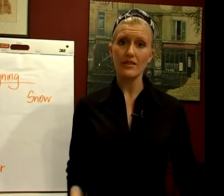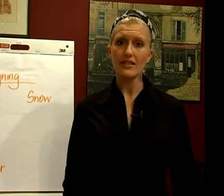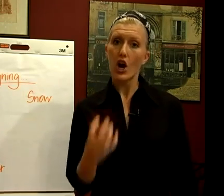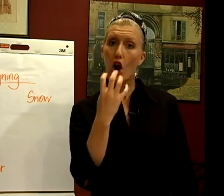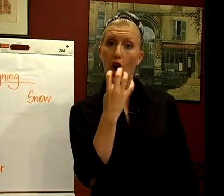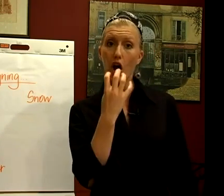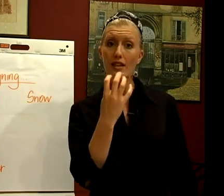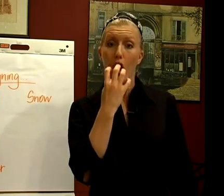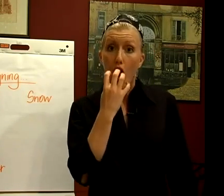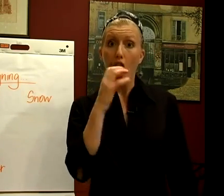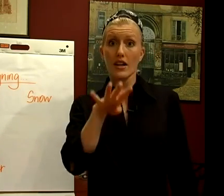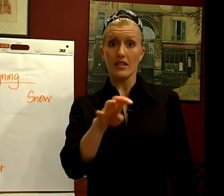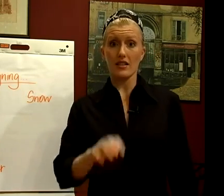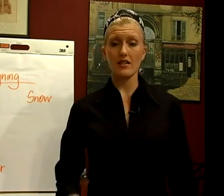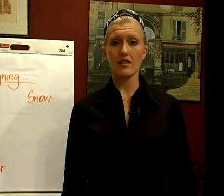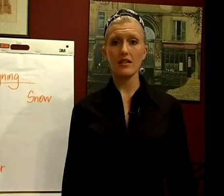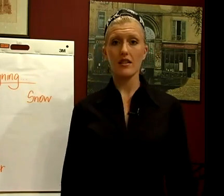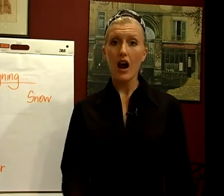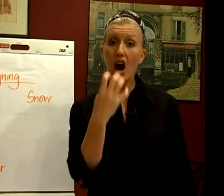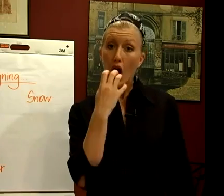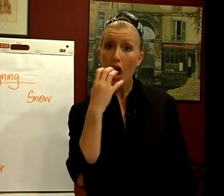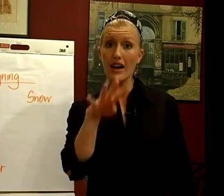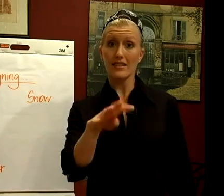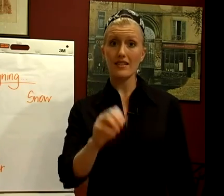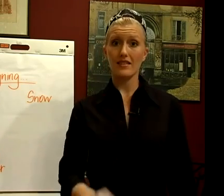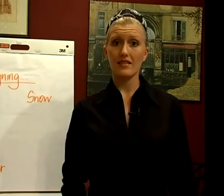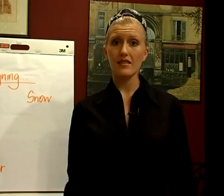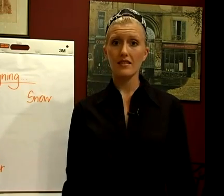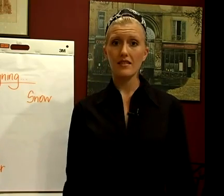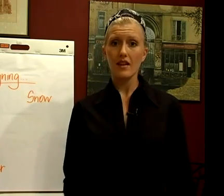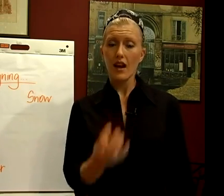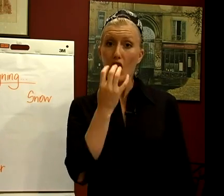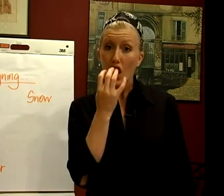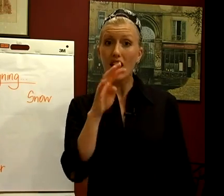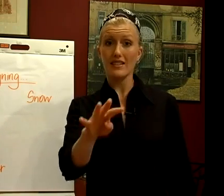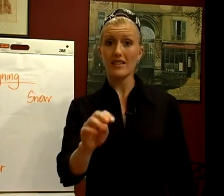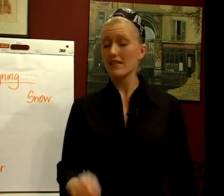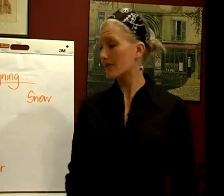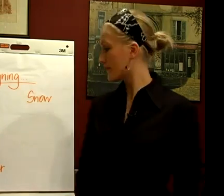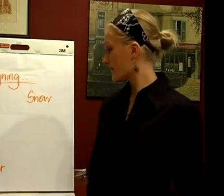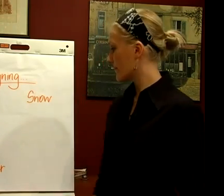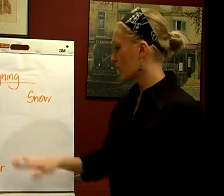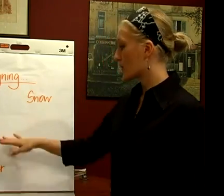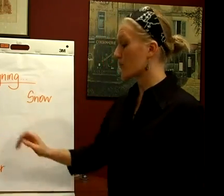is hot. Hot. Hot. Hot.